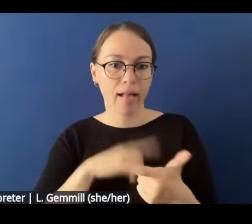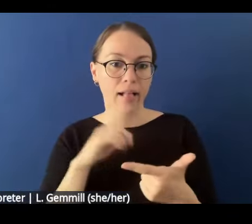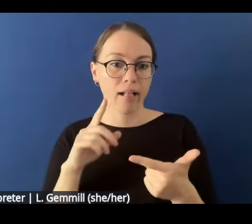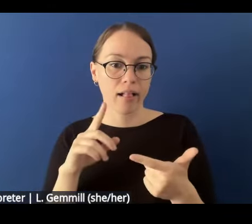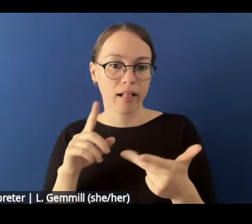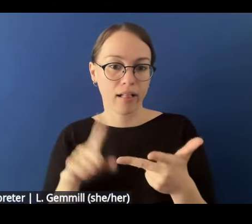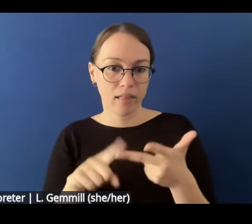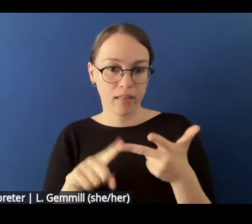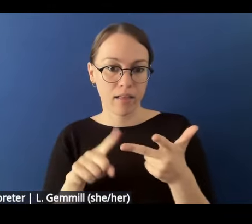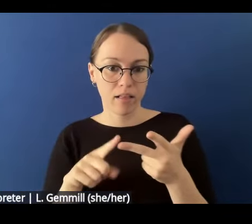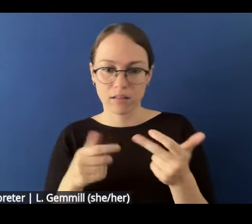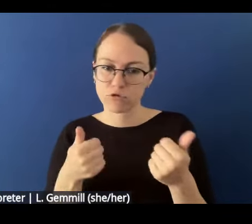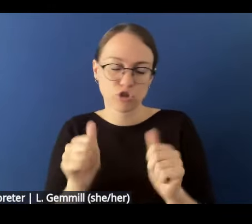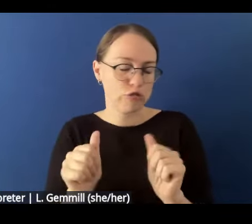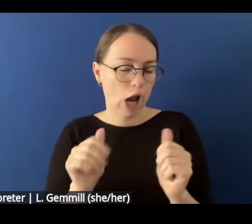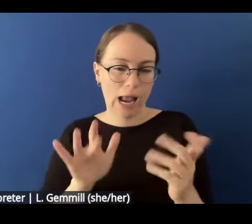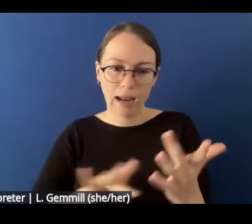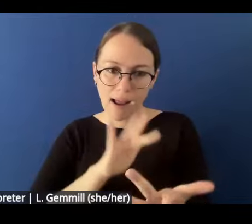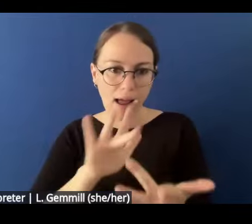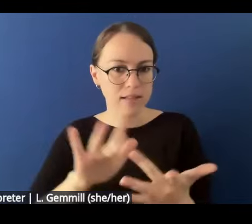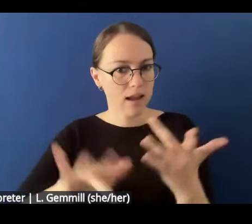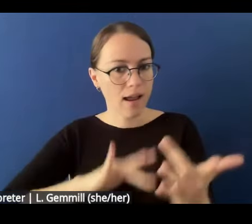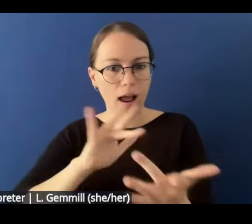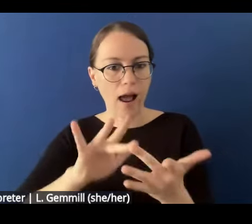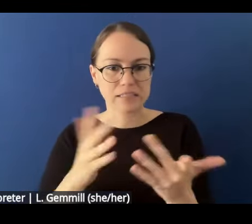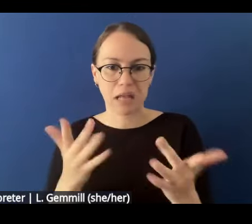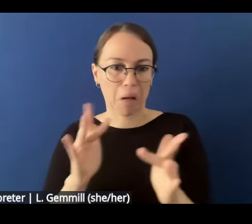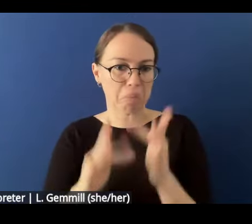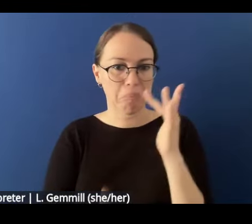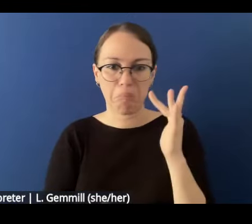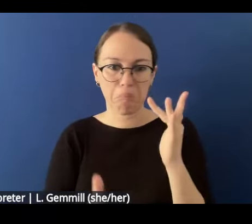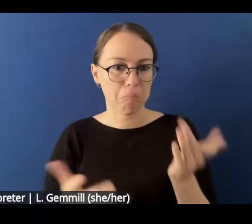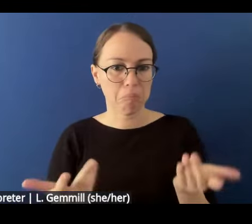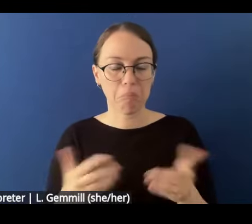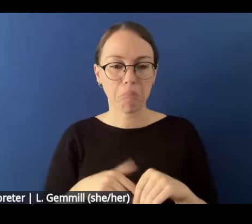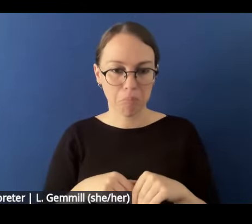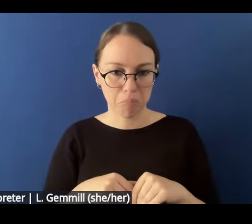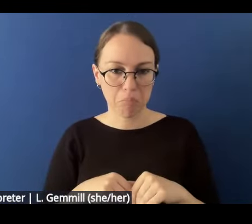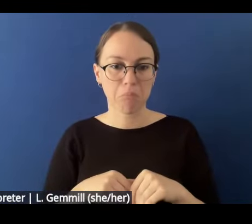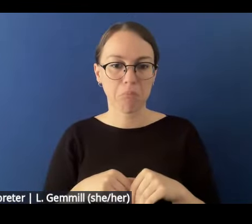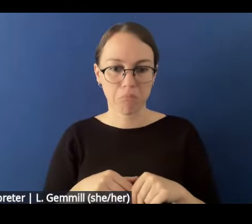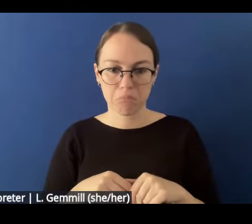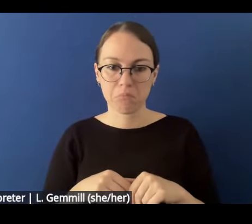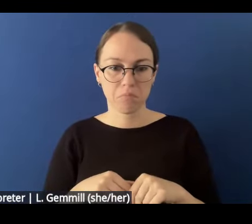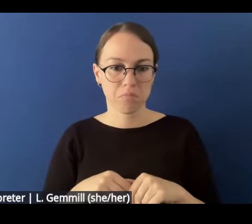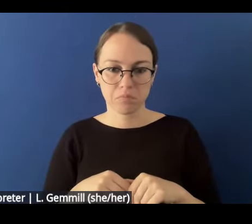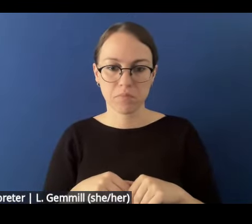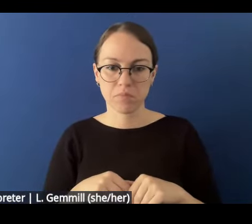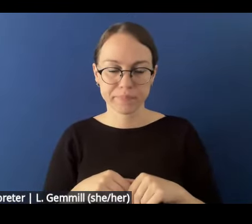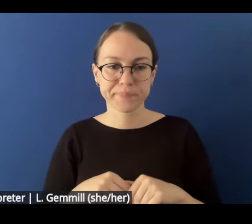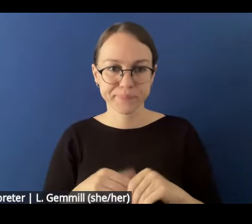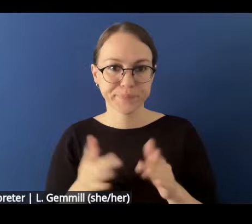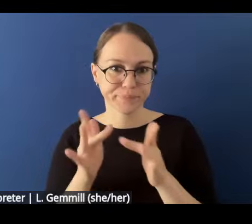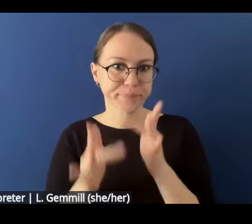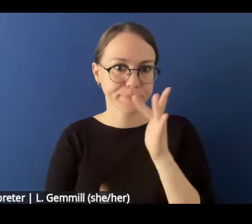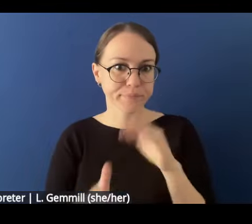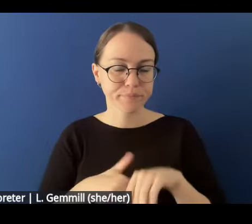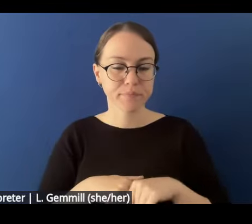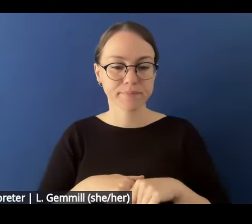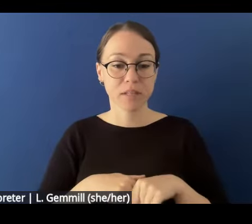try to get a hold in any way. And the individuals were not able to reach the circulator. So at